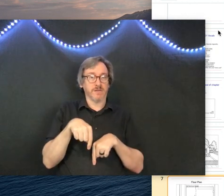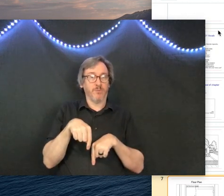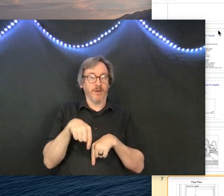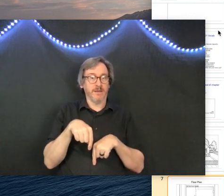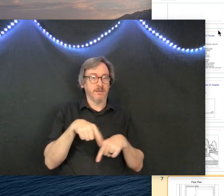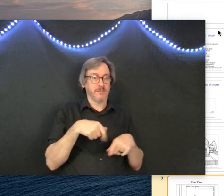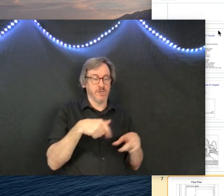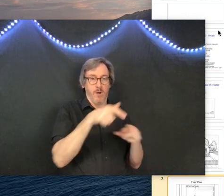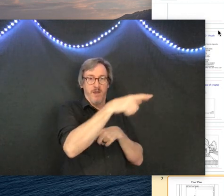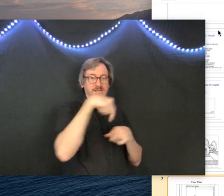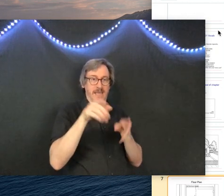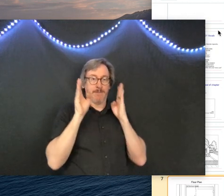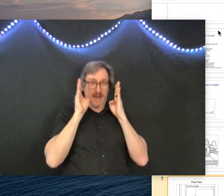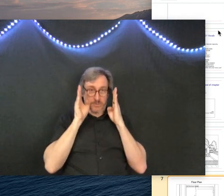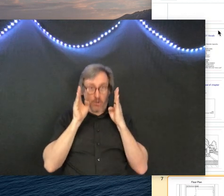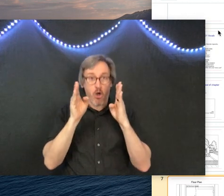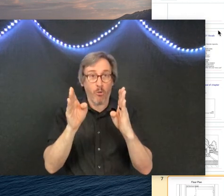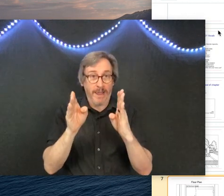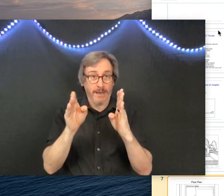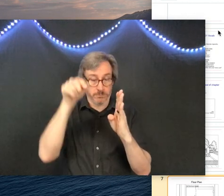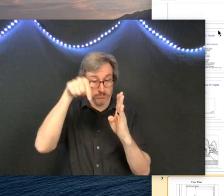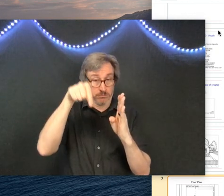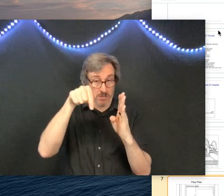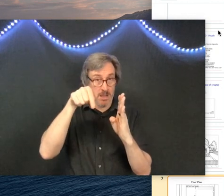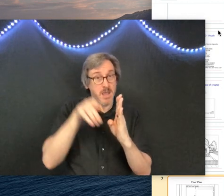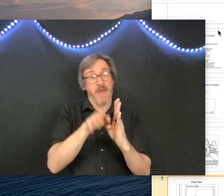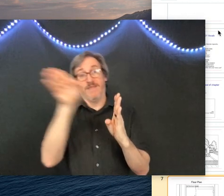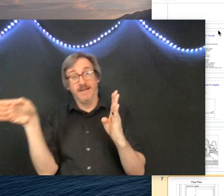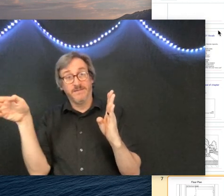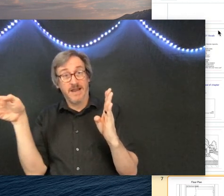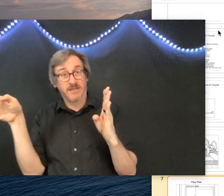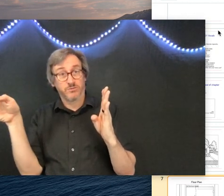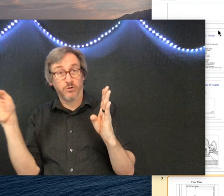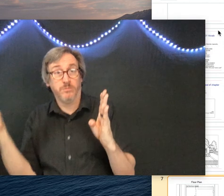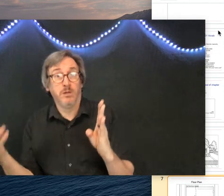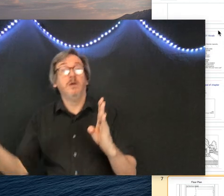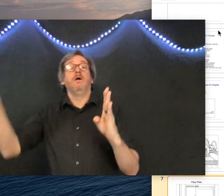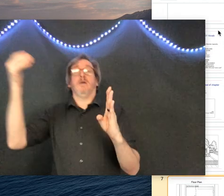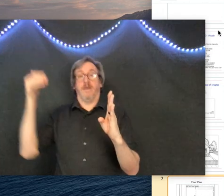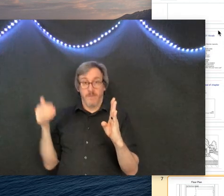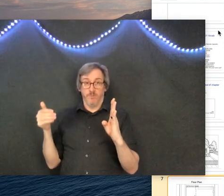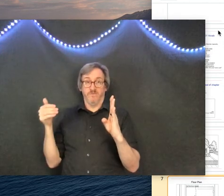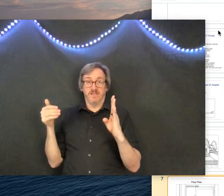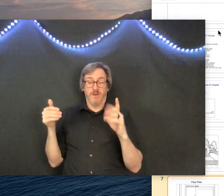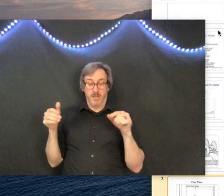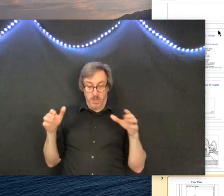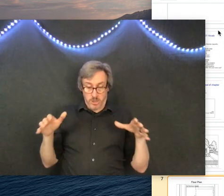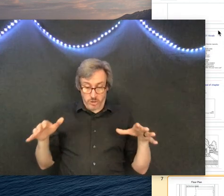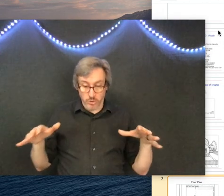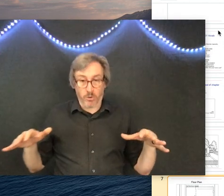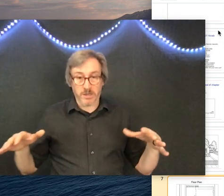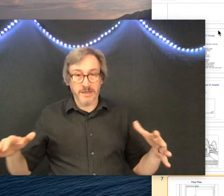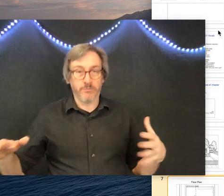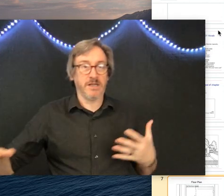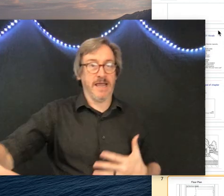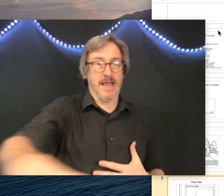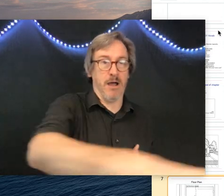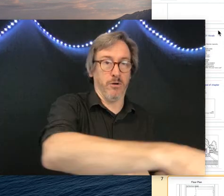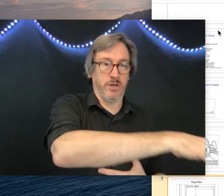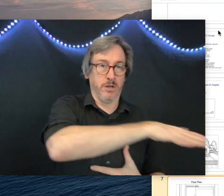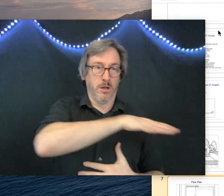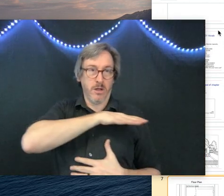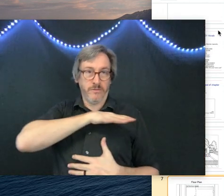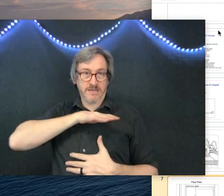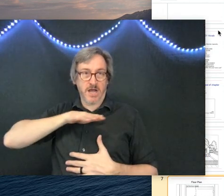a reference point. So I always came back to the hallway, and then I did the next room, and then moved this way. You are literally laying